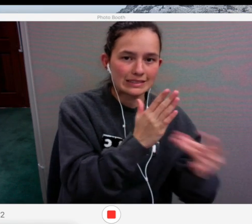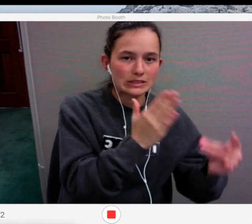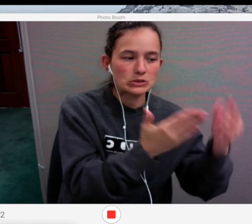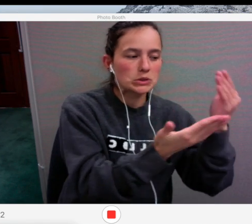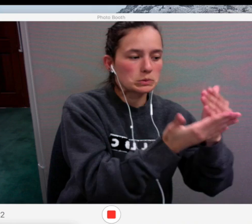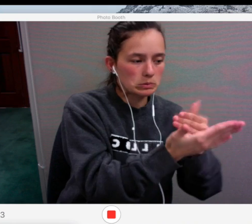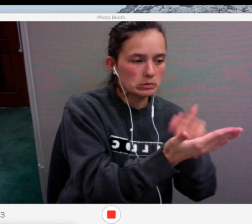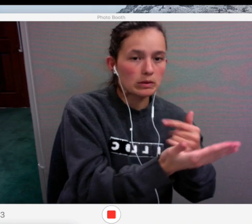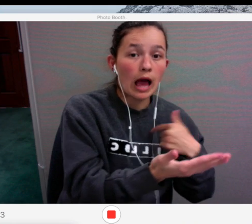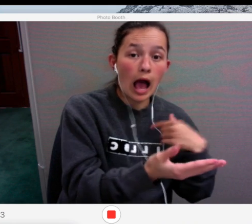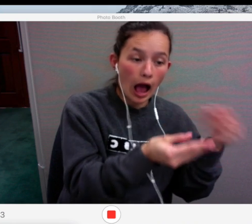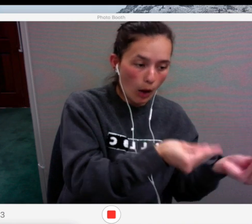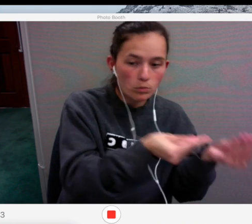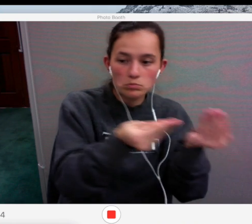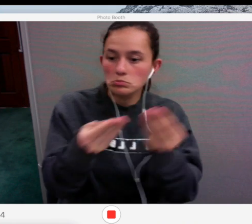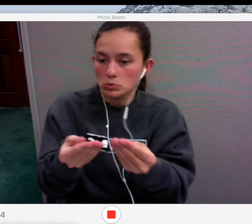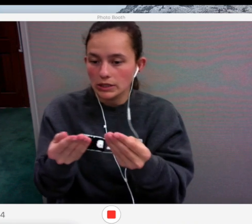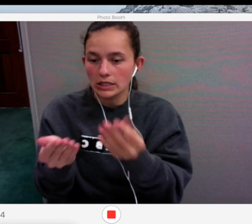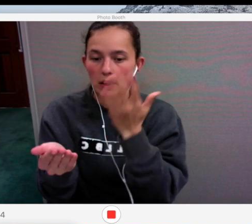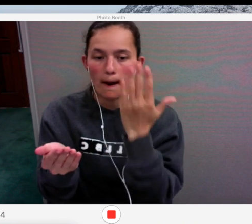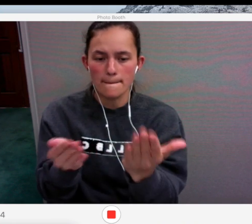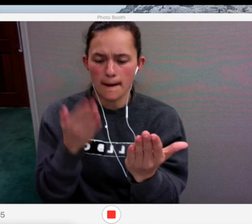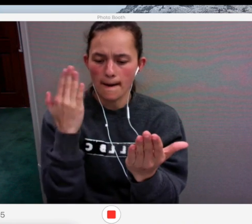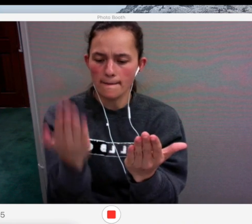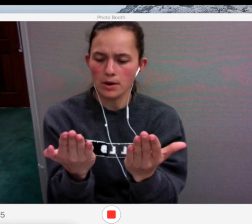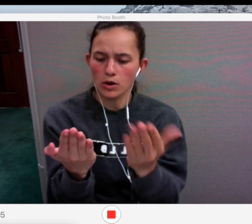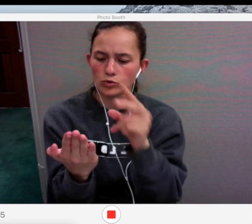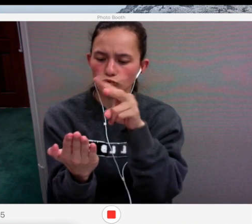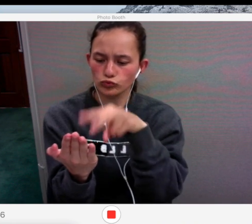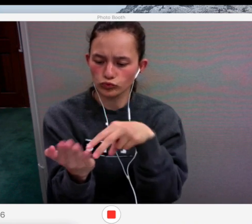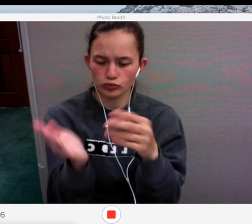related to the different types of jobs that you're going to be applying for.